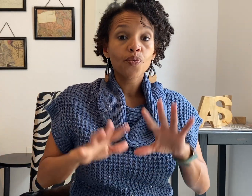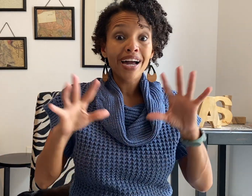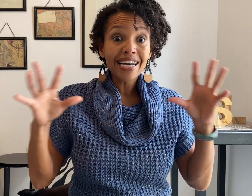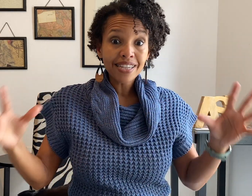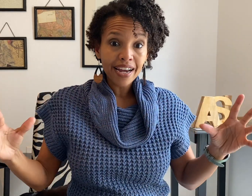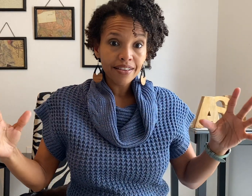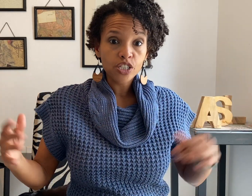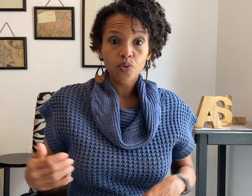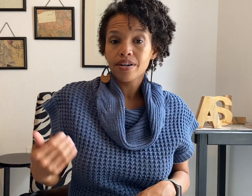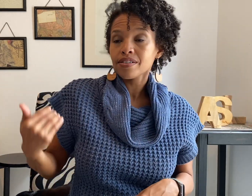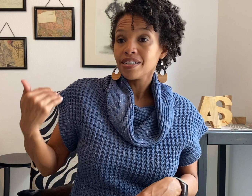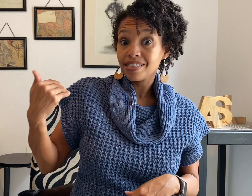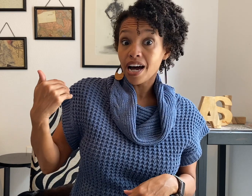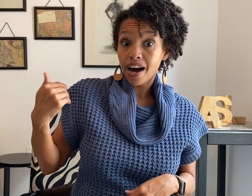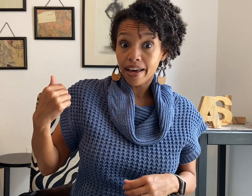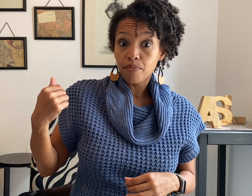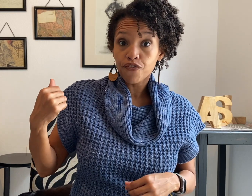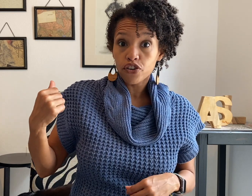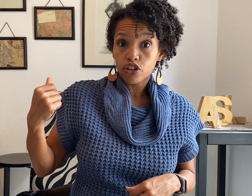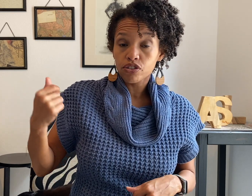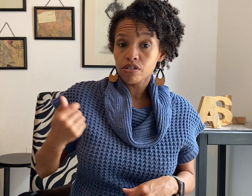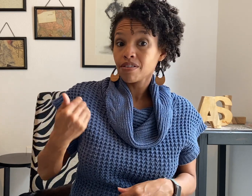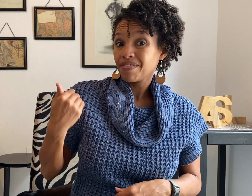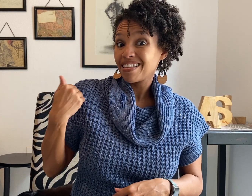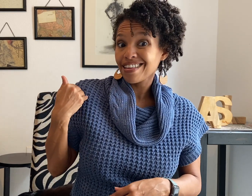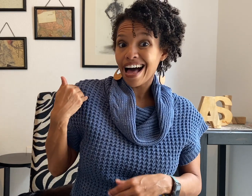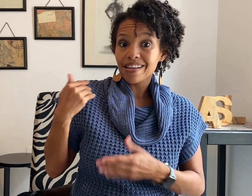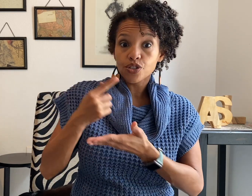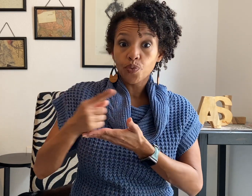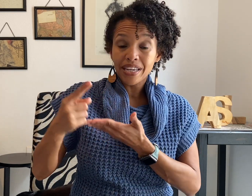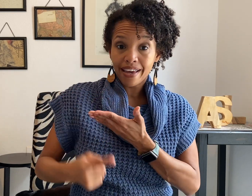I signed this was time first, last weekend,